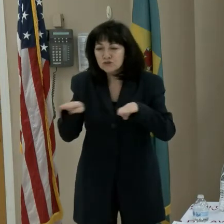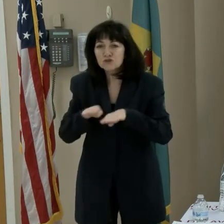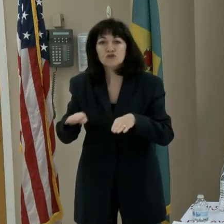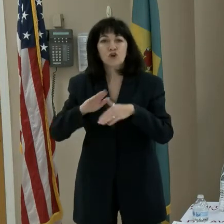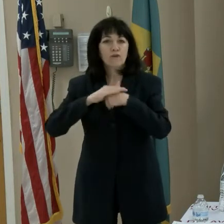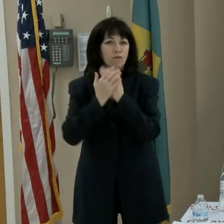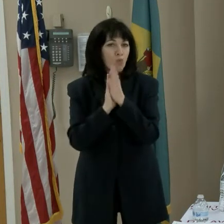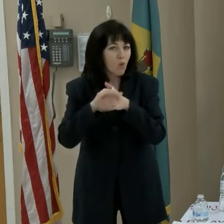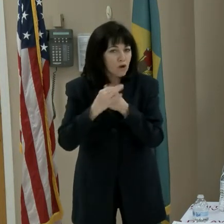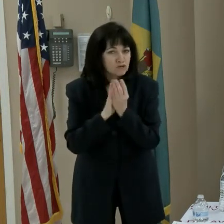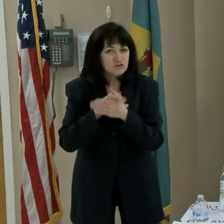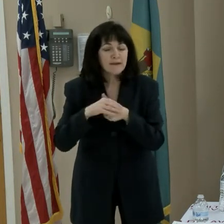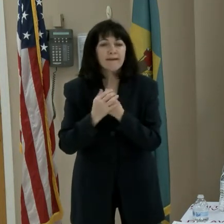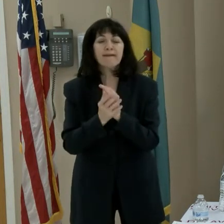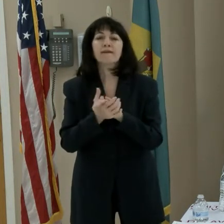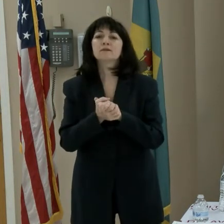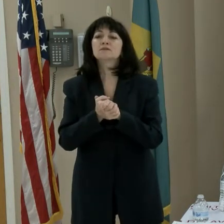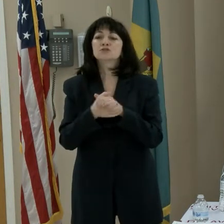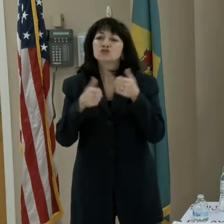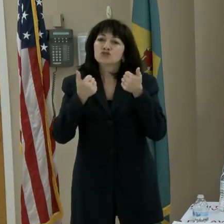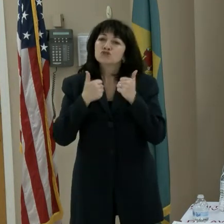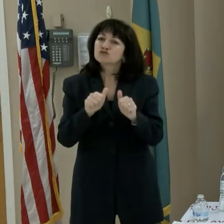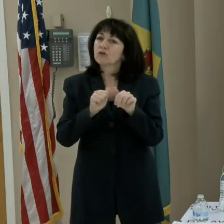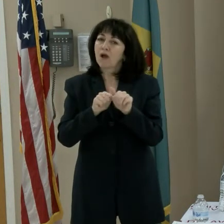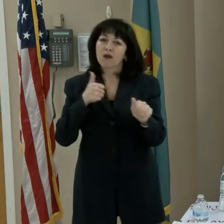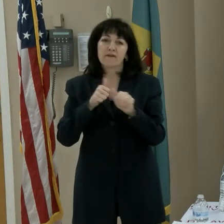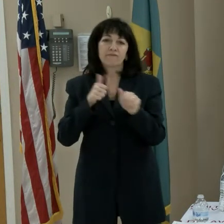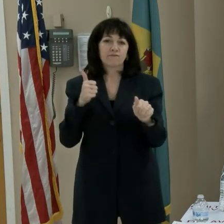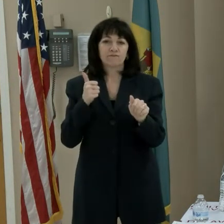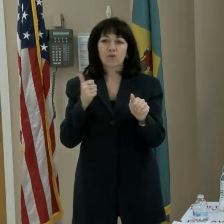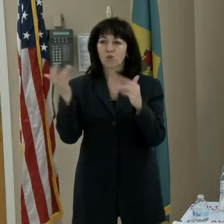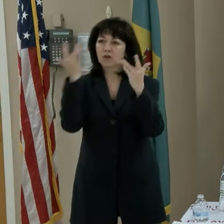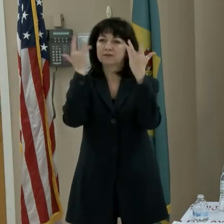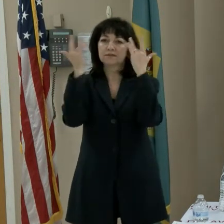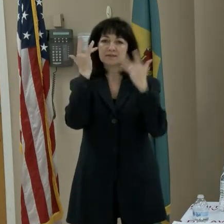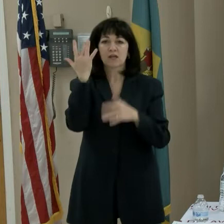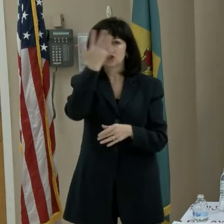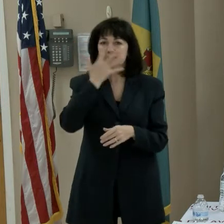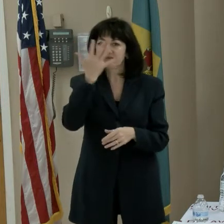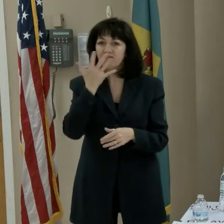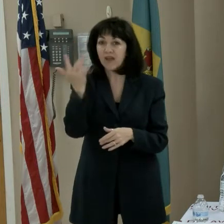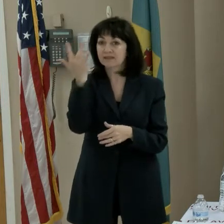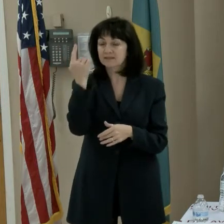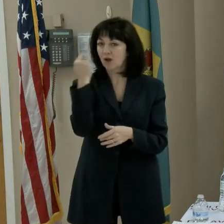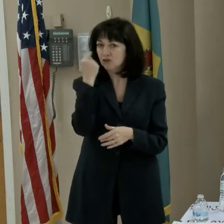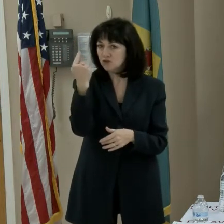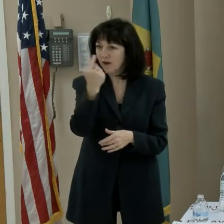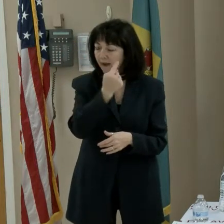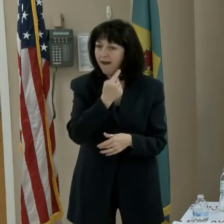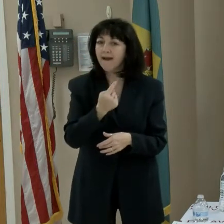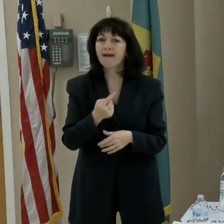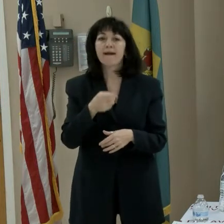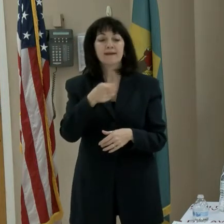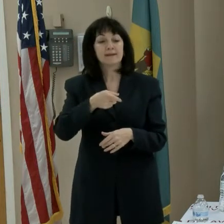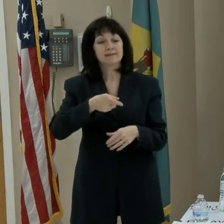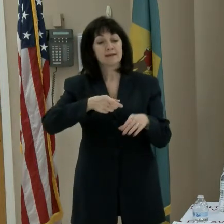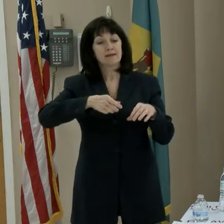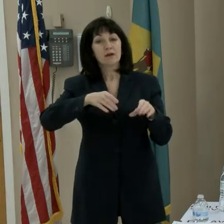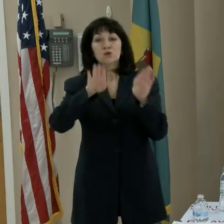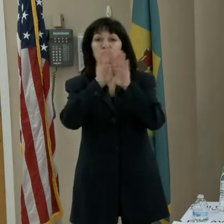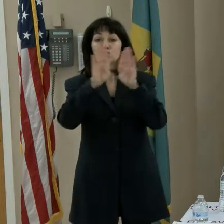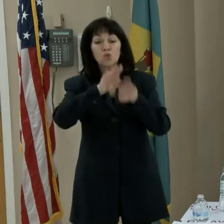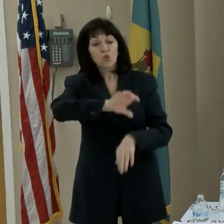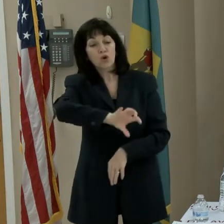washing your hands, trying to avoid touching your face and your eyes, because that is a common way. You touch a doorknob or you hand